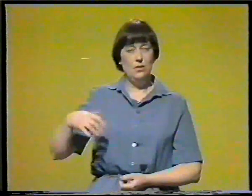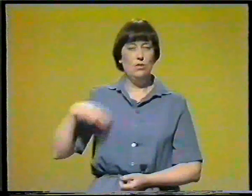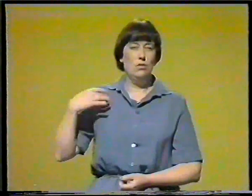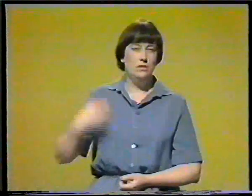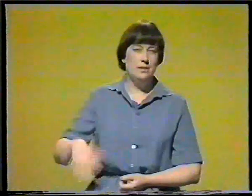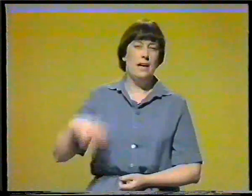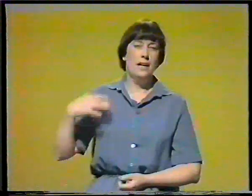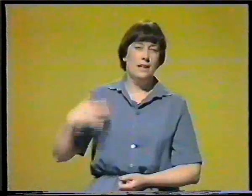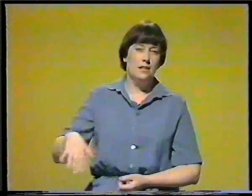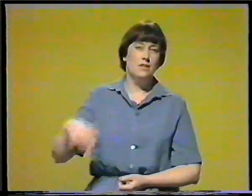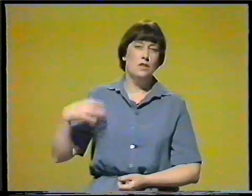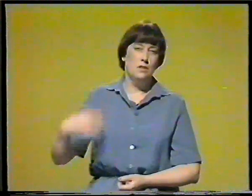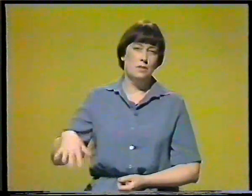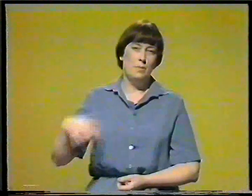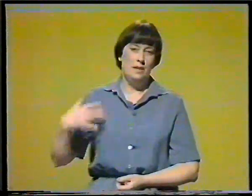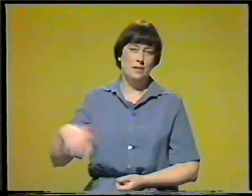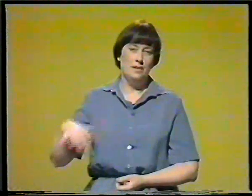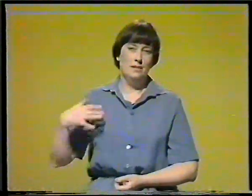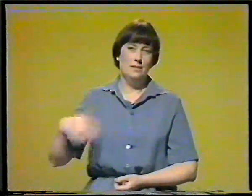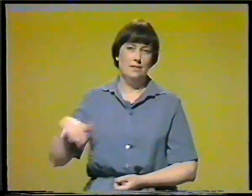or nagging, continuous pain.